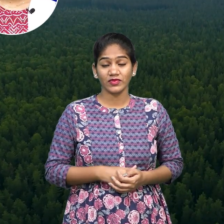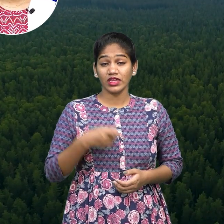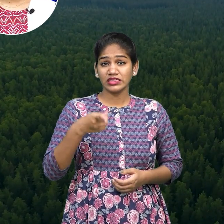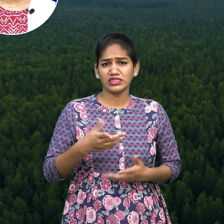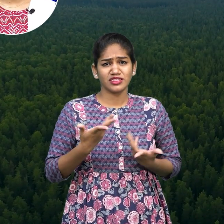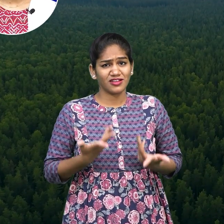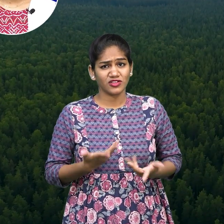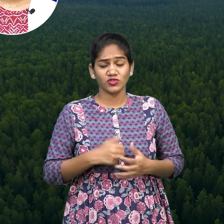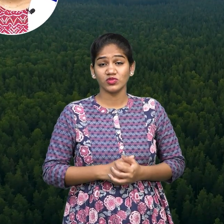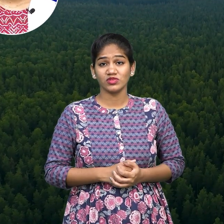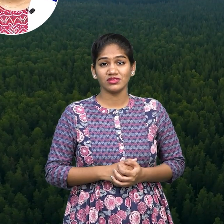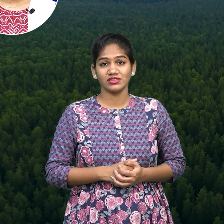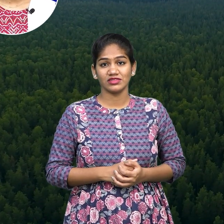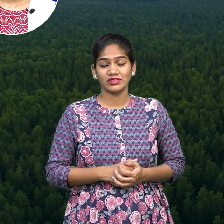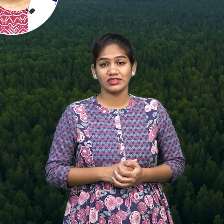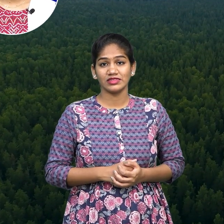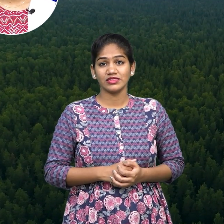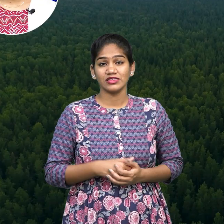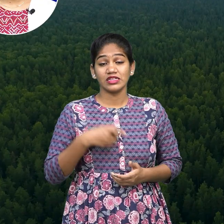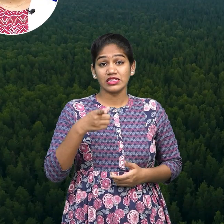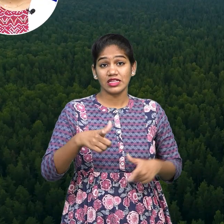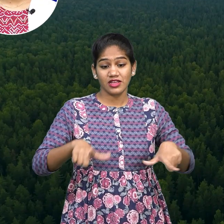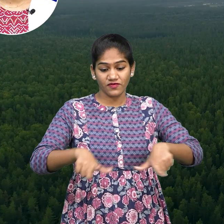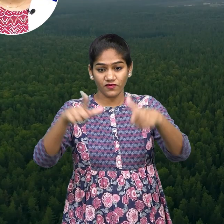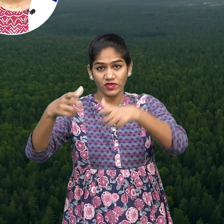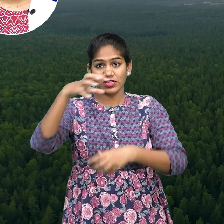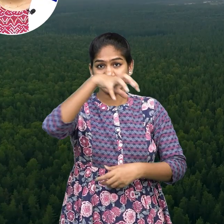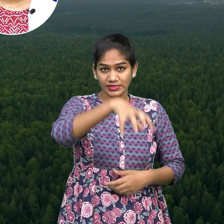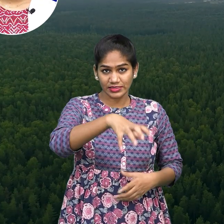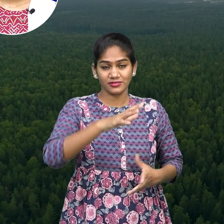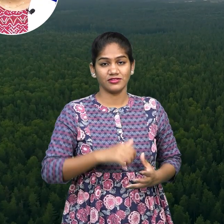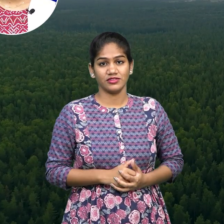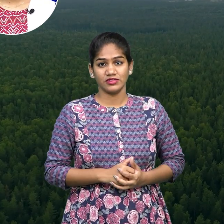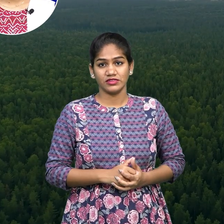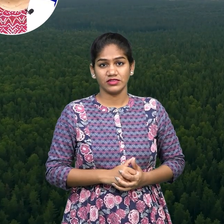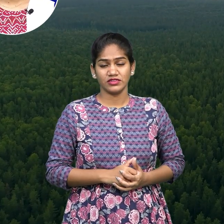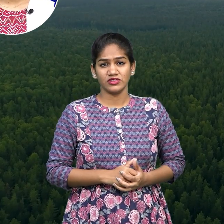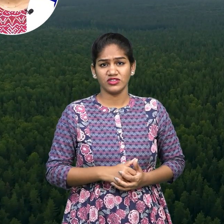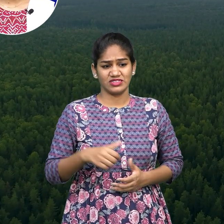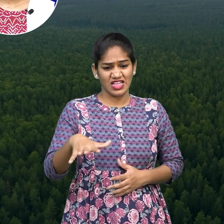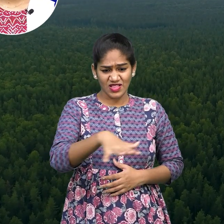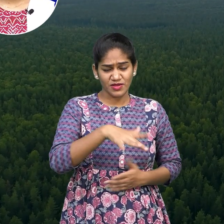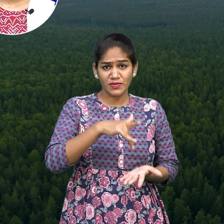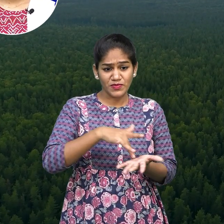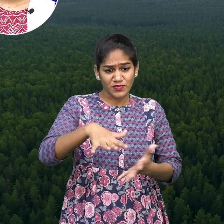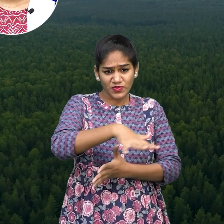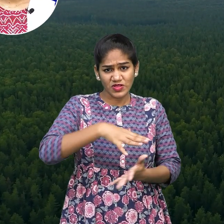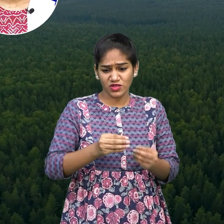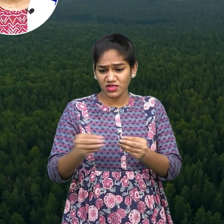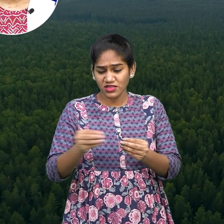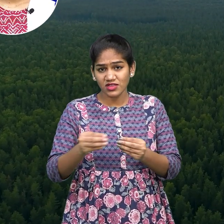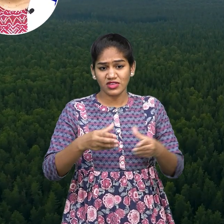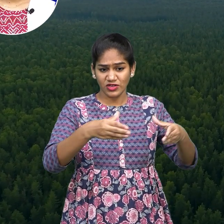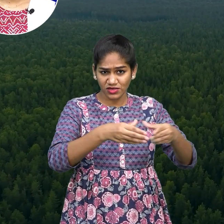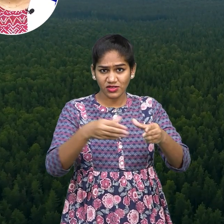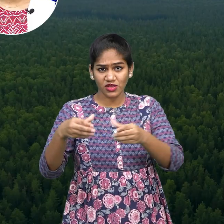It actually meant that the forest department and local communities